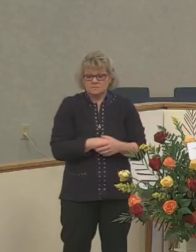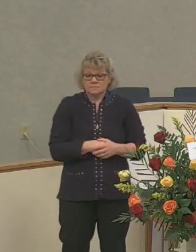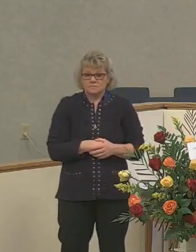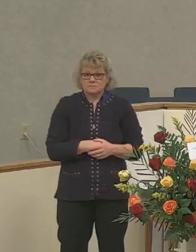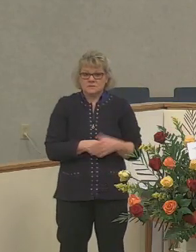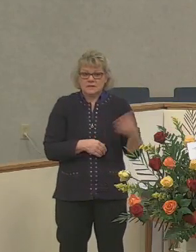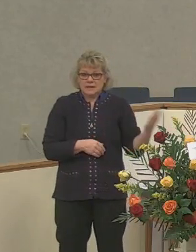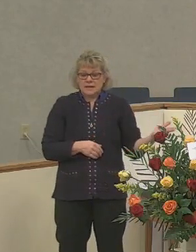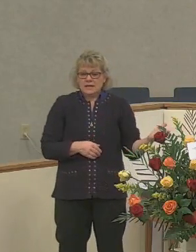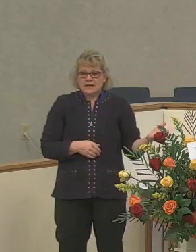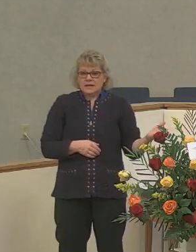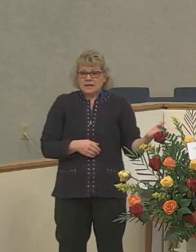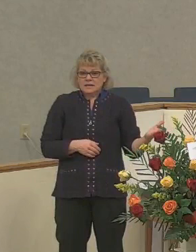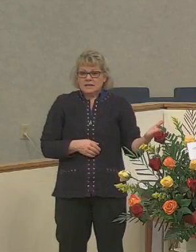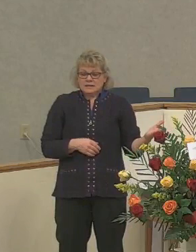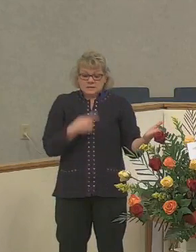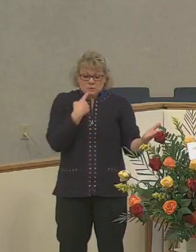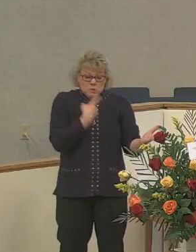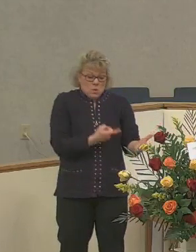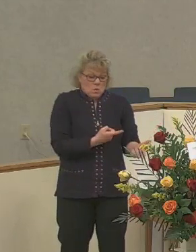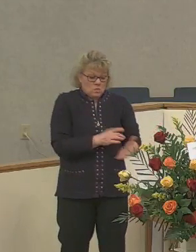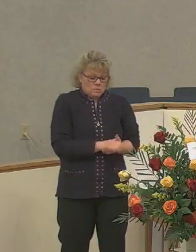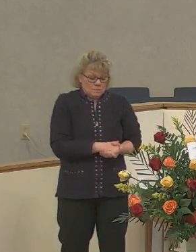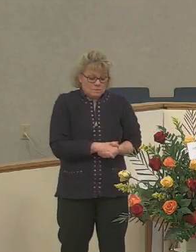was just told to